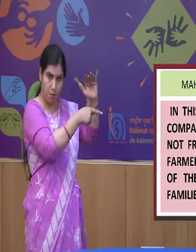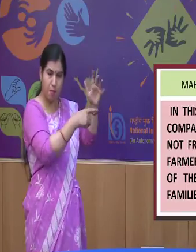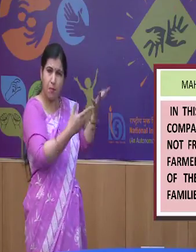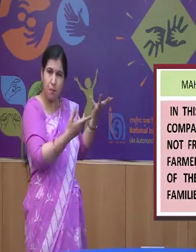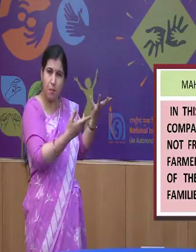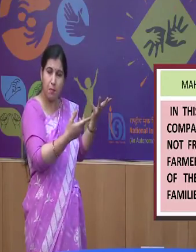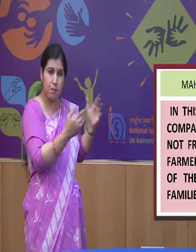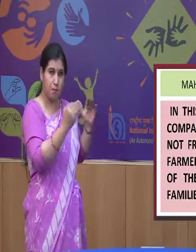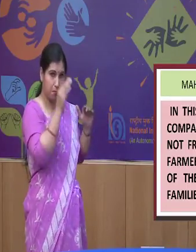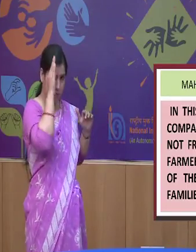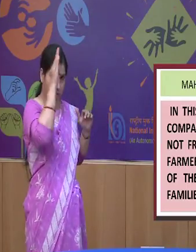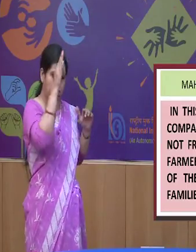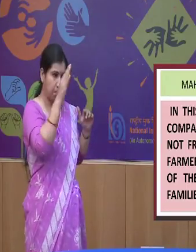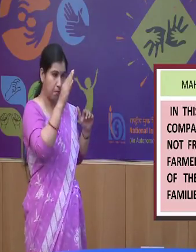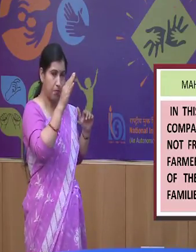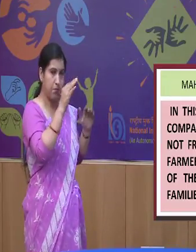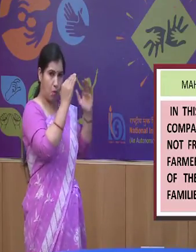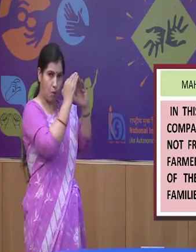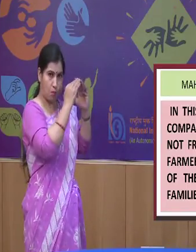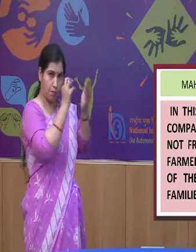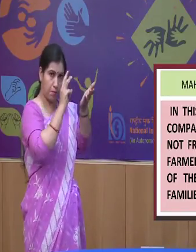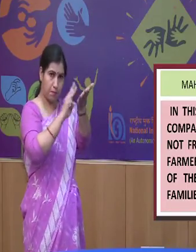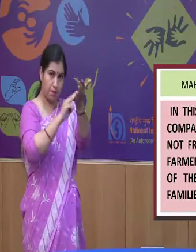What does this mean, mahal?